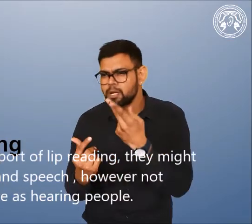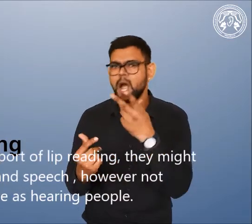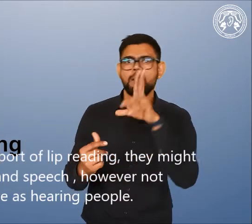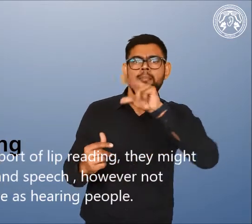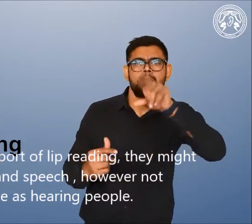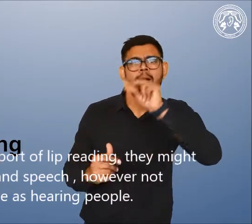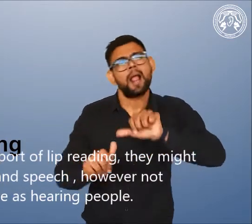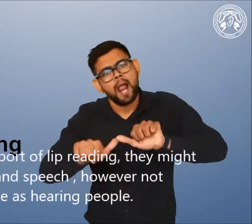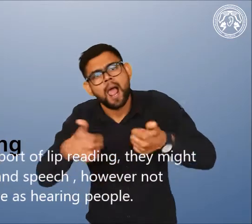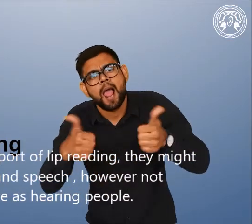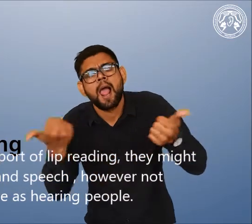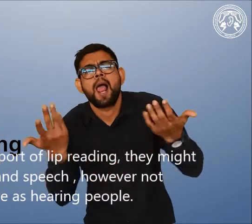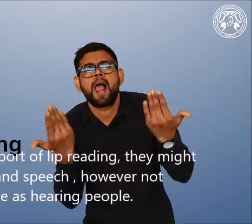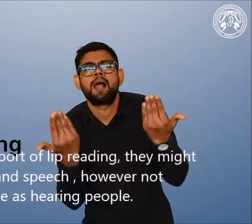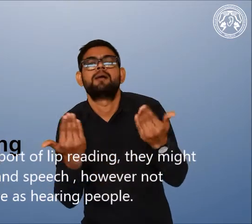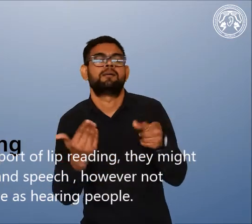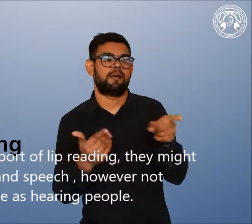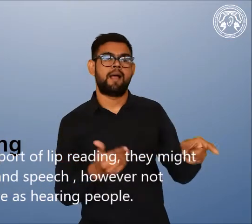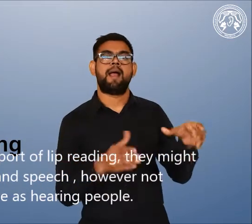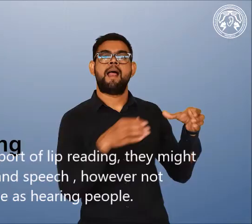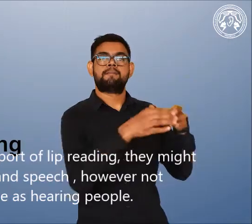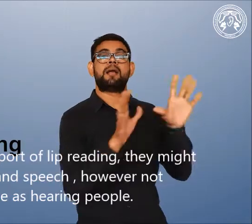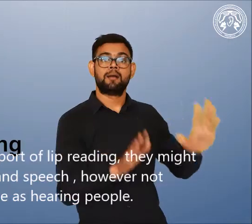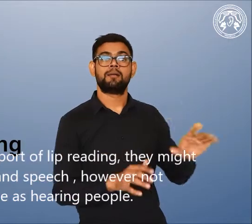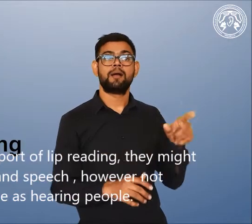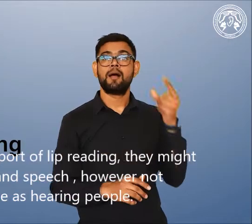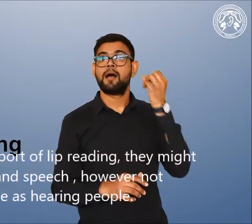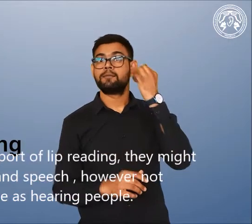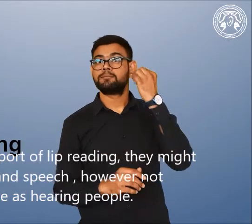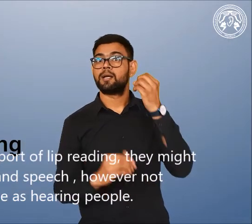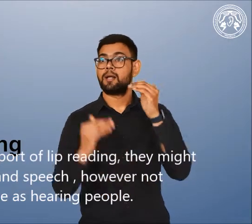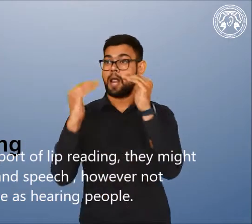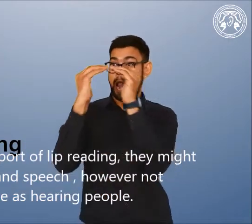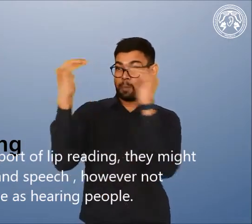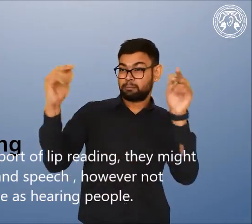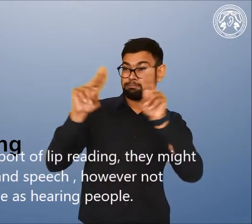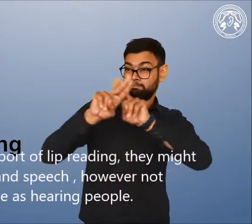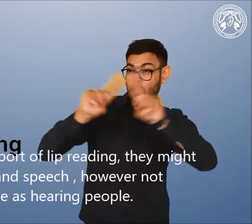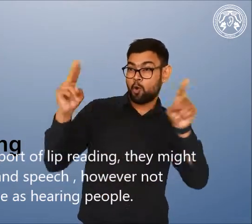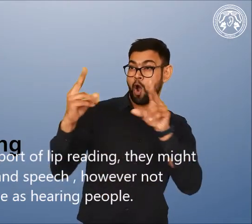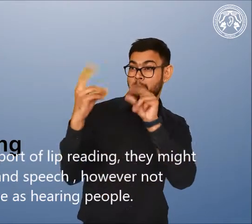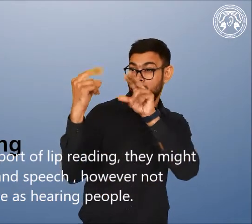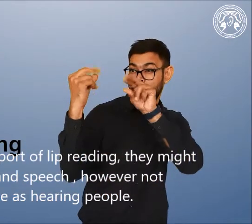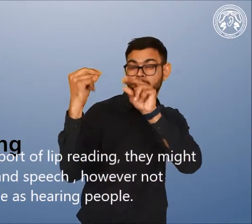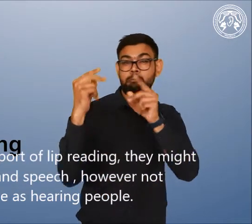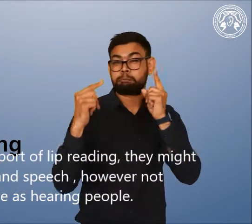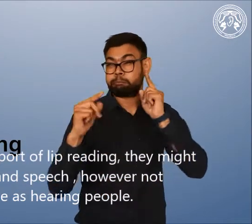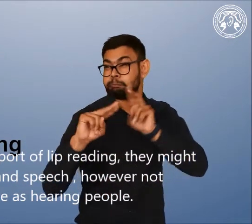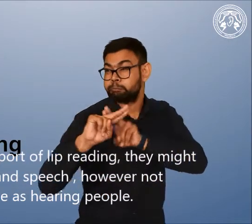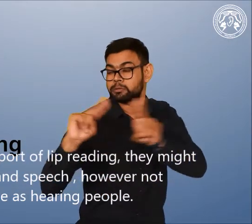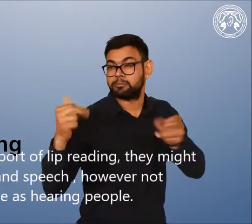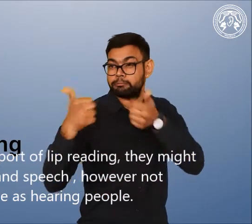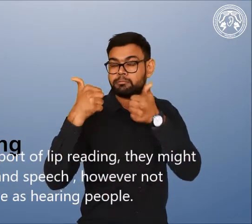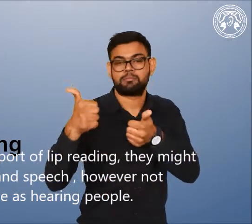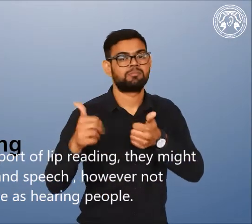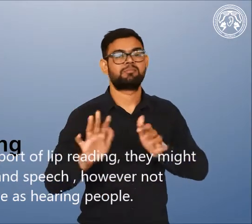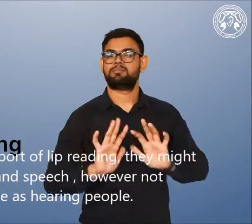And with support of lip reading, they might understand speech, however, not as same as hearing people.